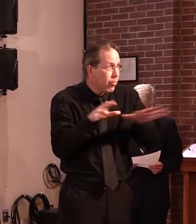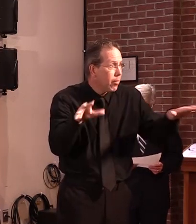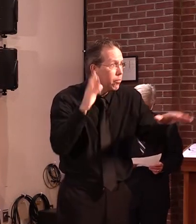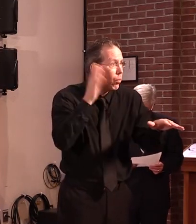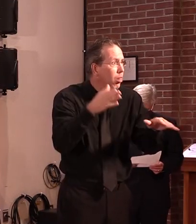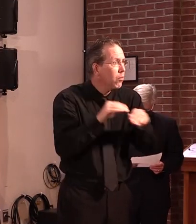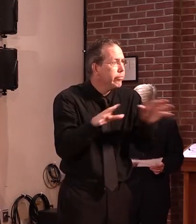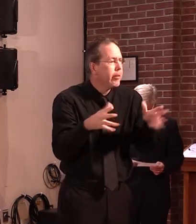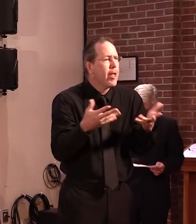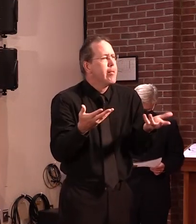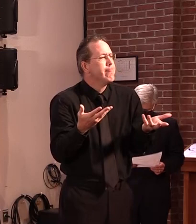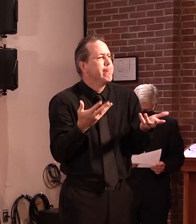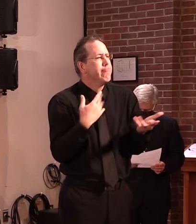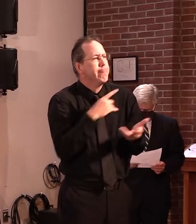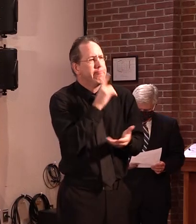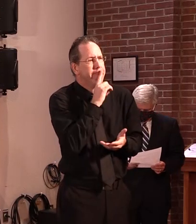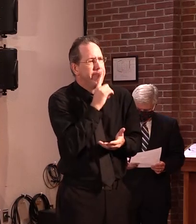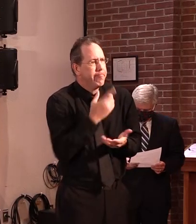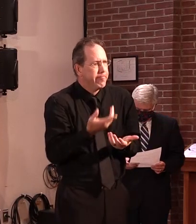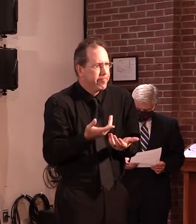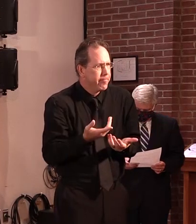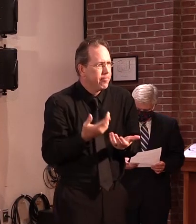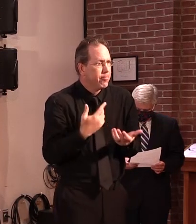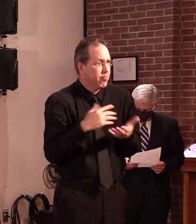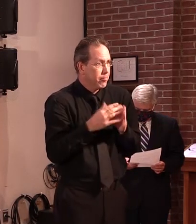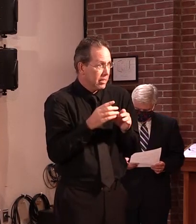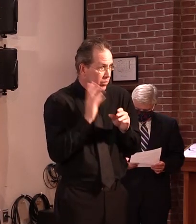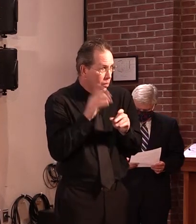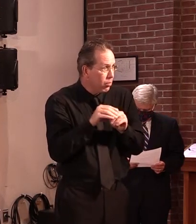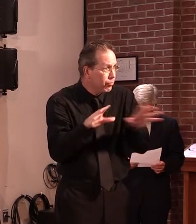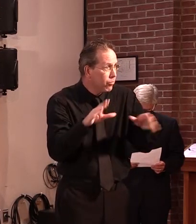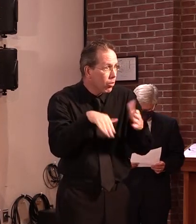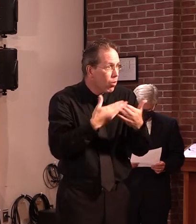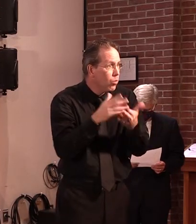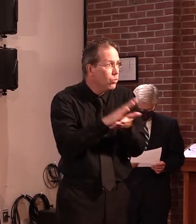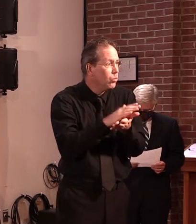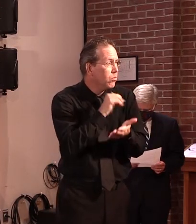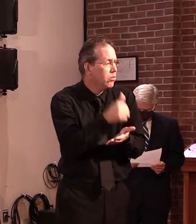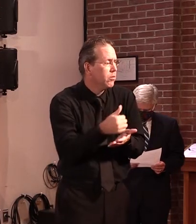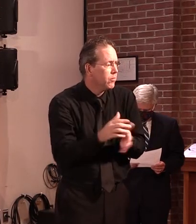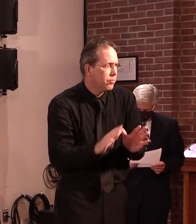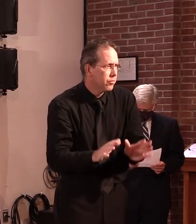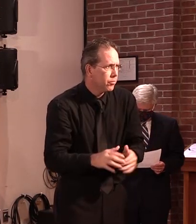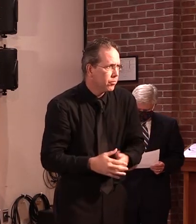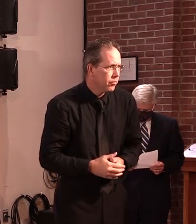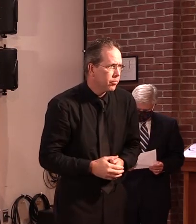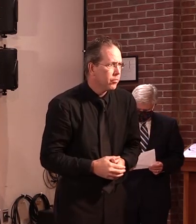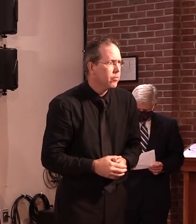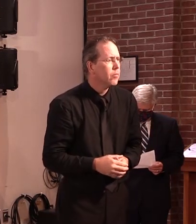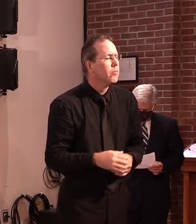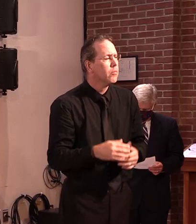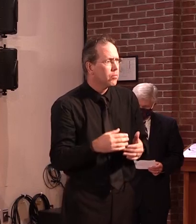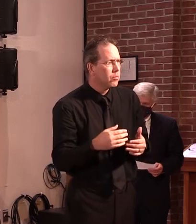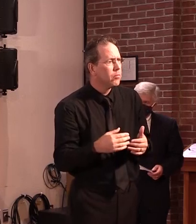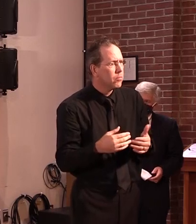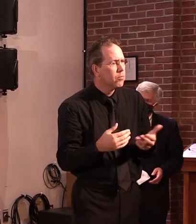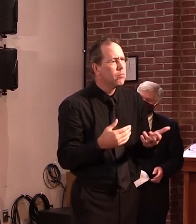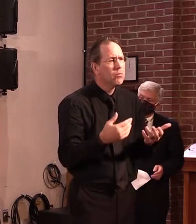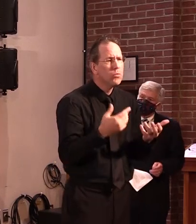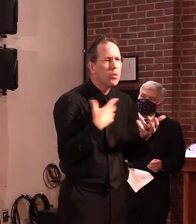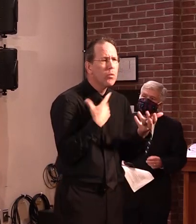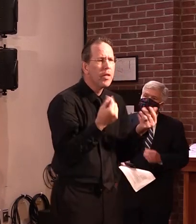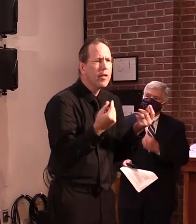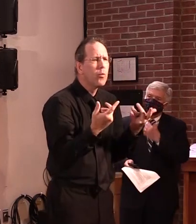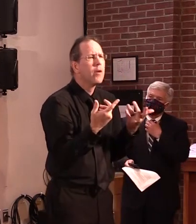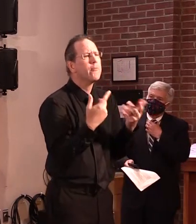fact, with the public health guidance that opened the schools, it's common to have what we would call podding